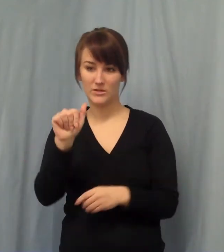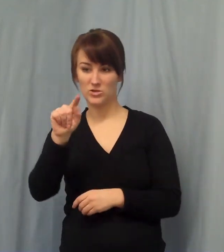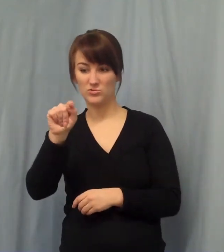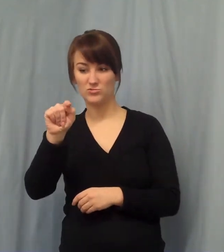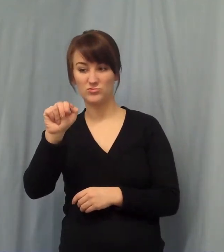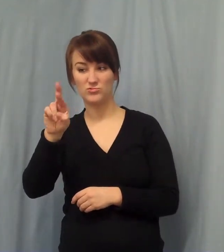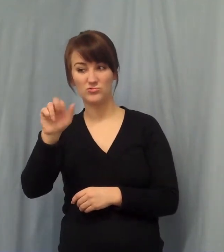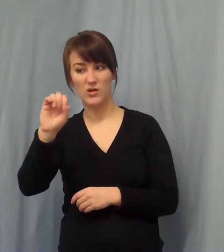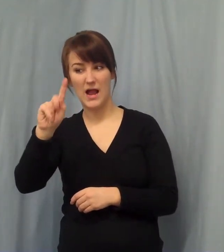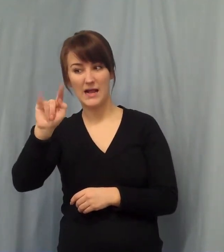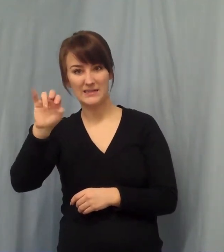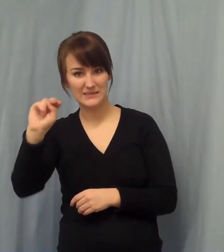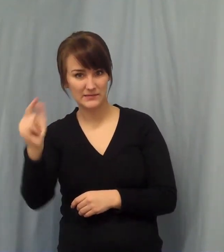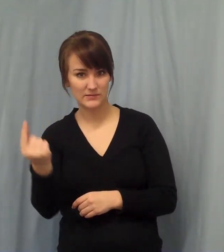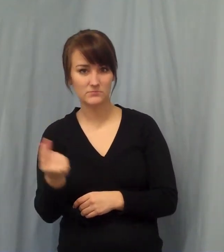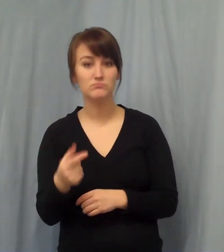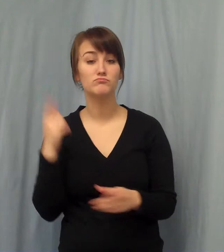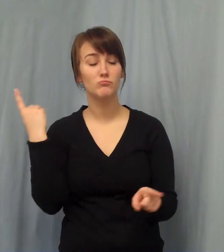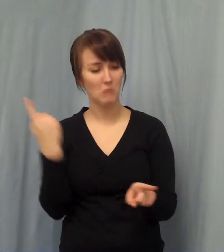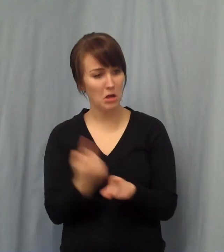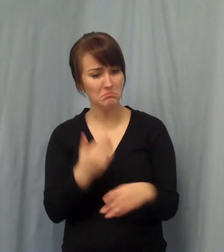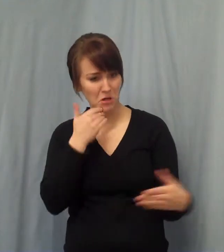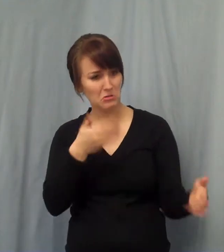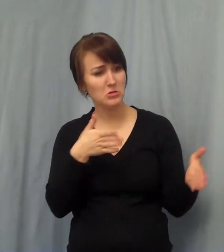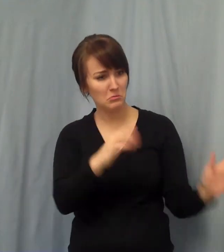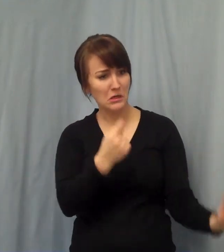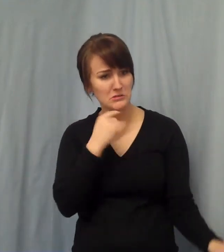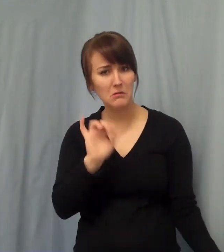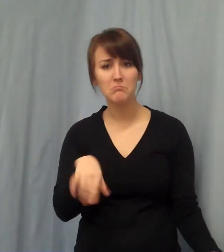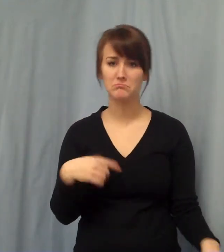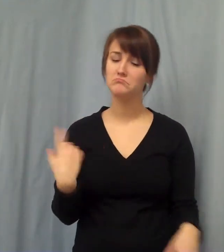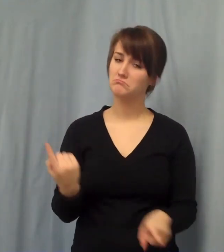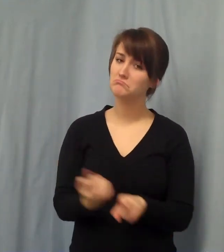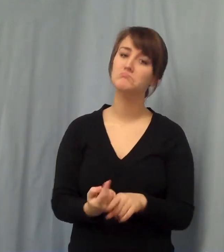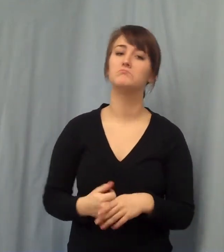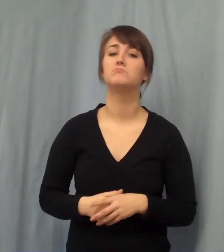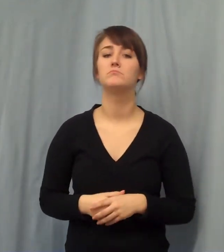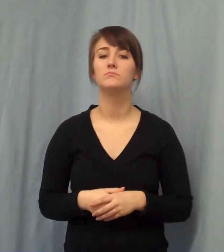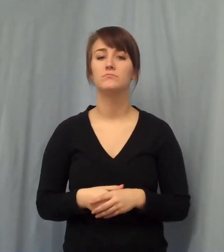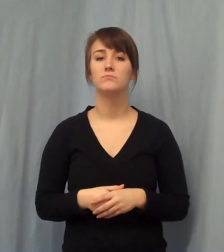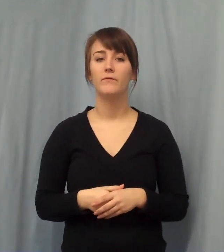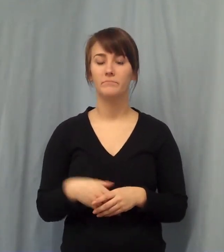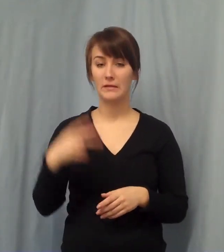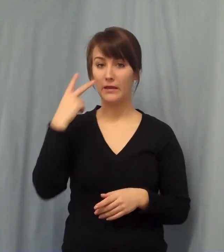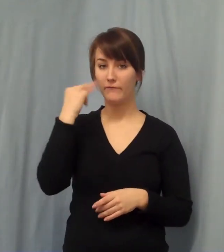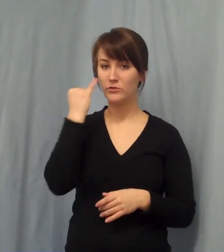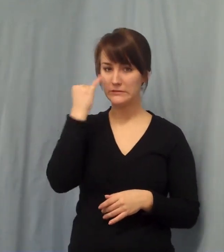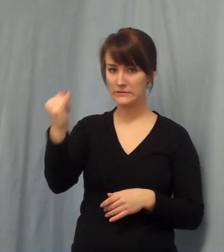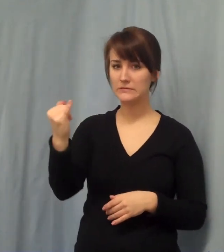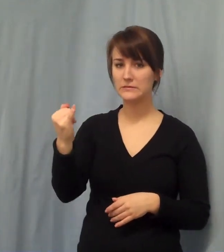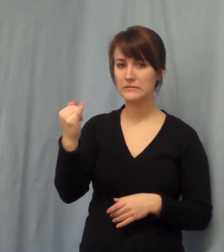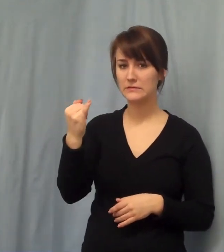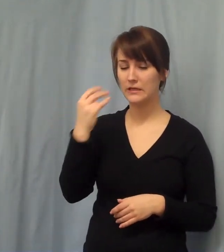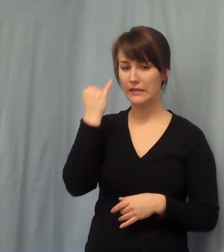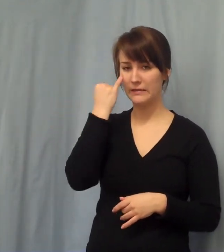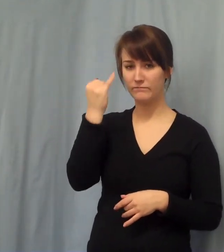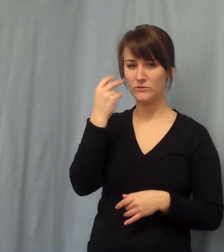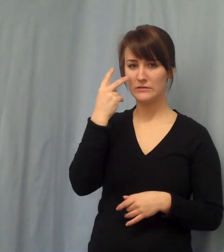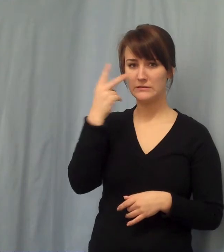look at this part out here, can you see this part out here? You may want to hide it. Out here